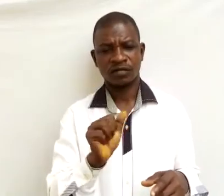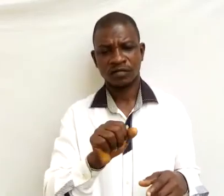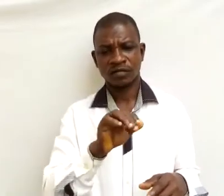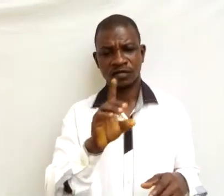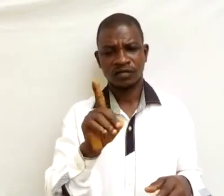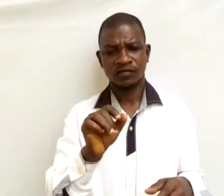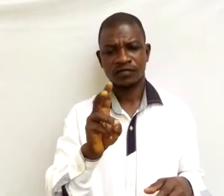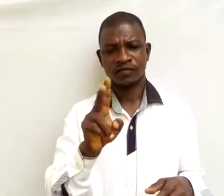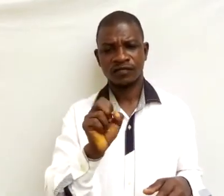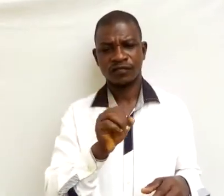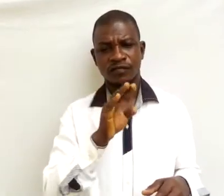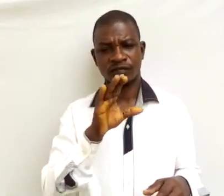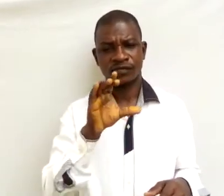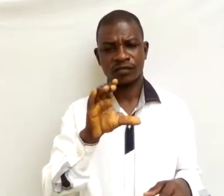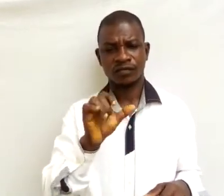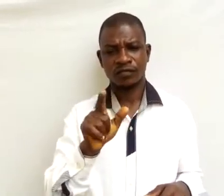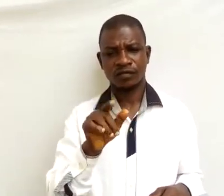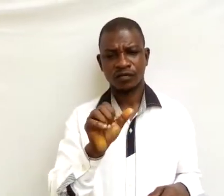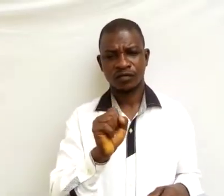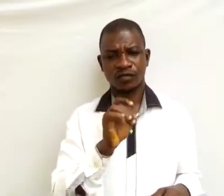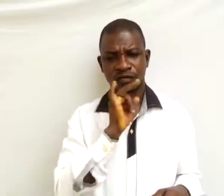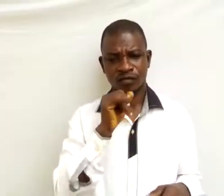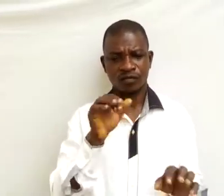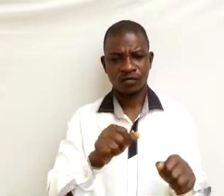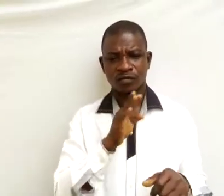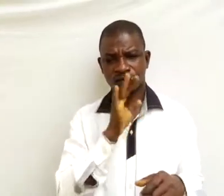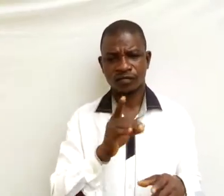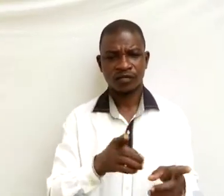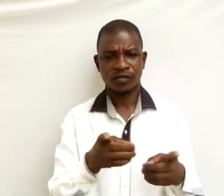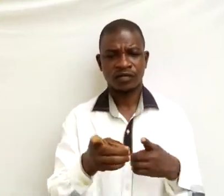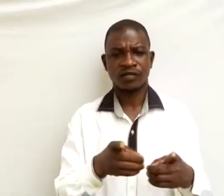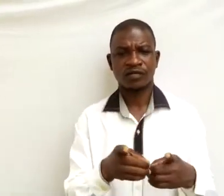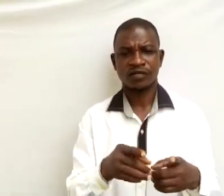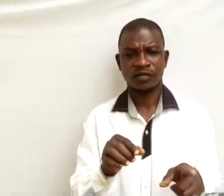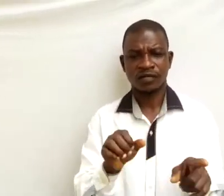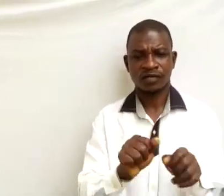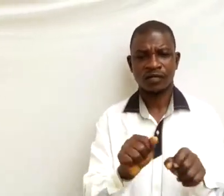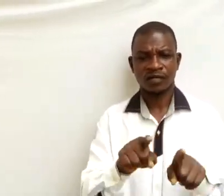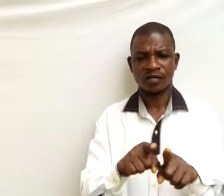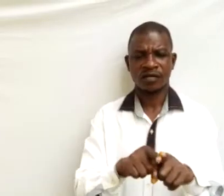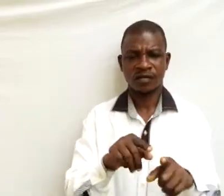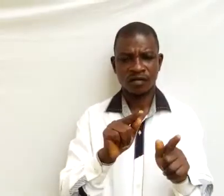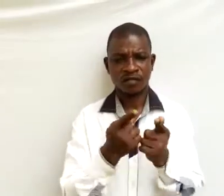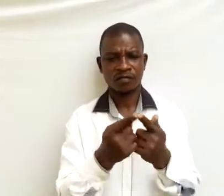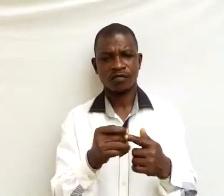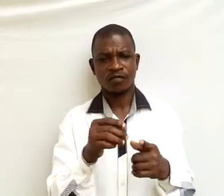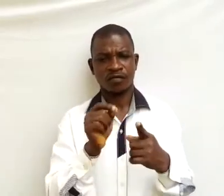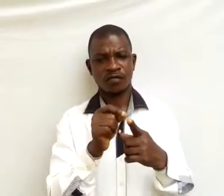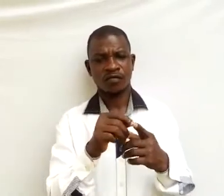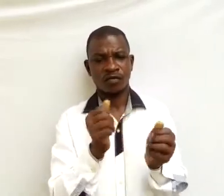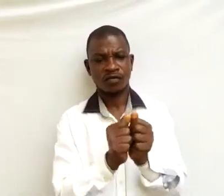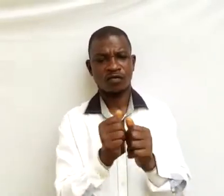clause. Adverbial clause can be defined as group of words which modifies